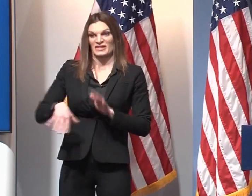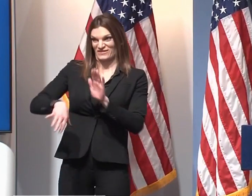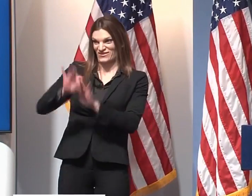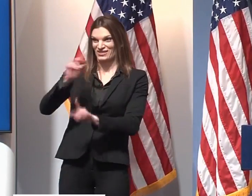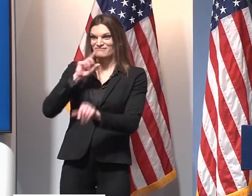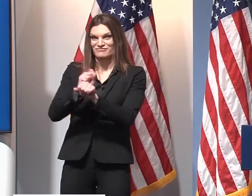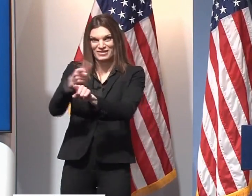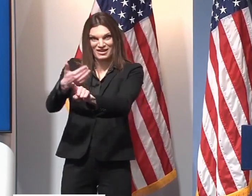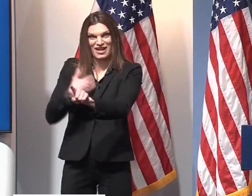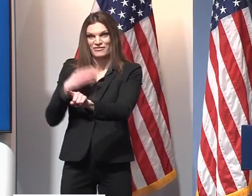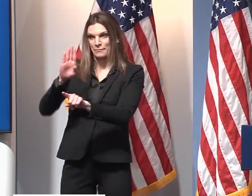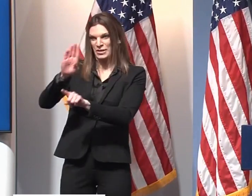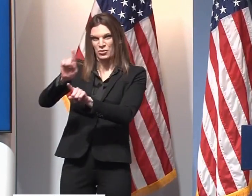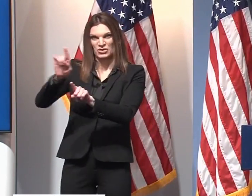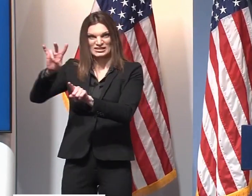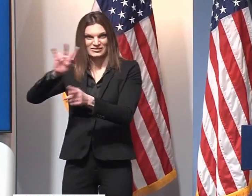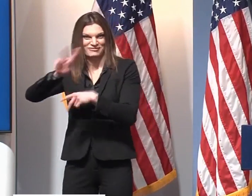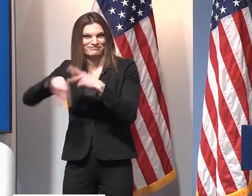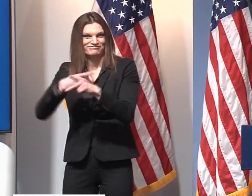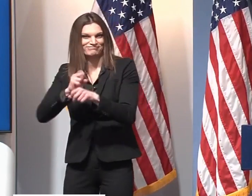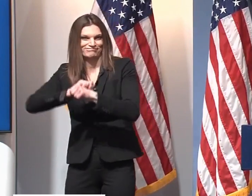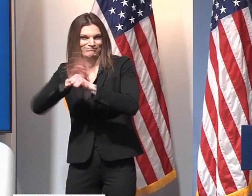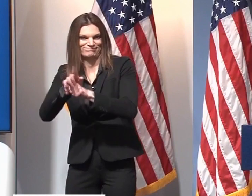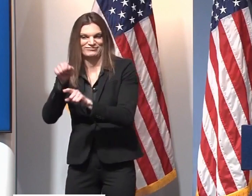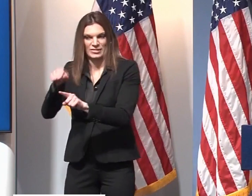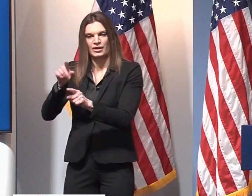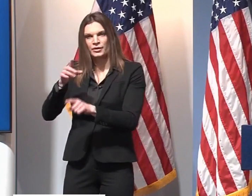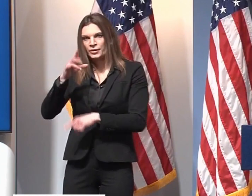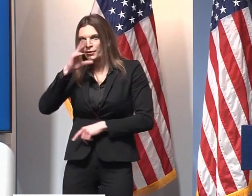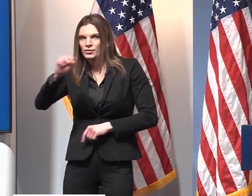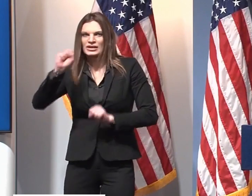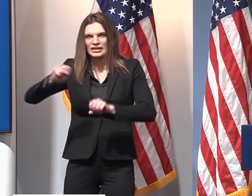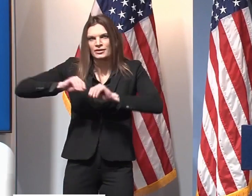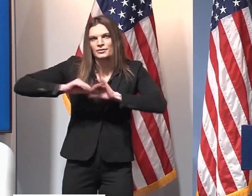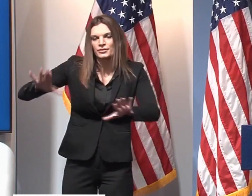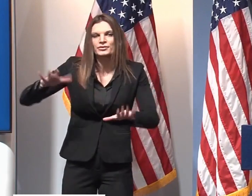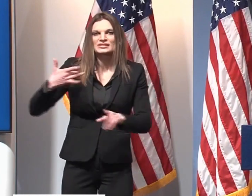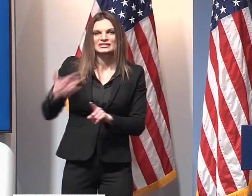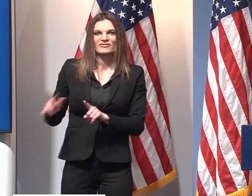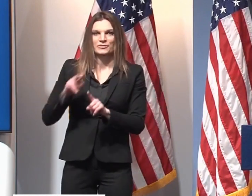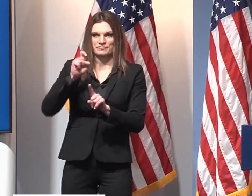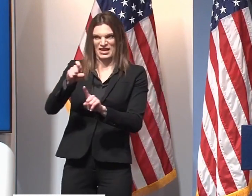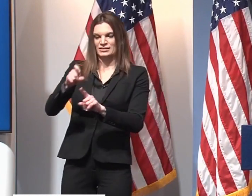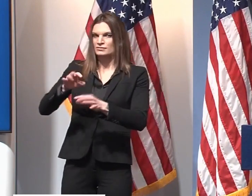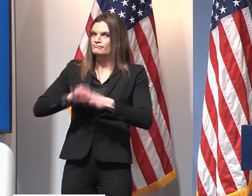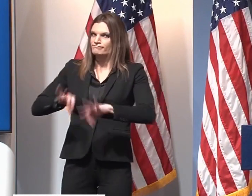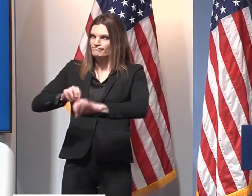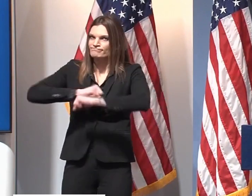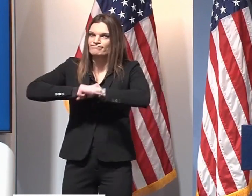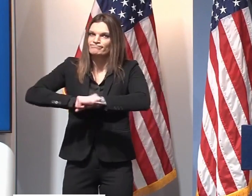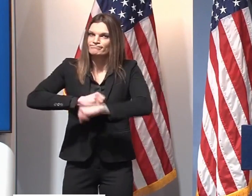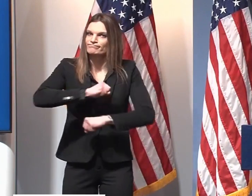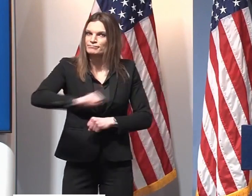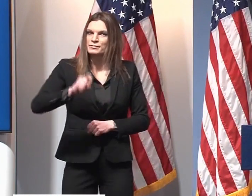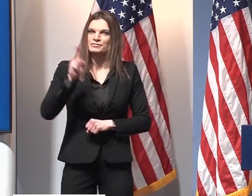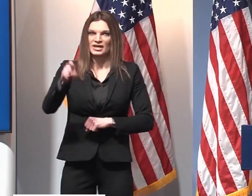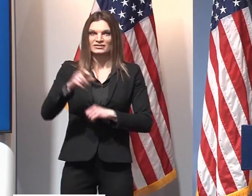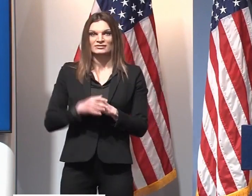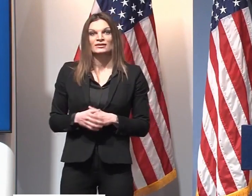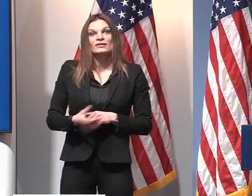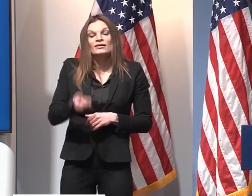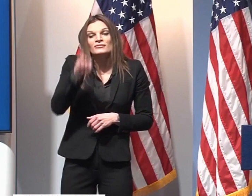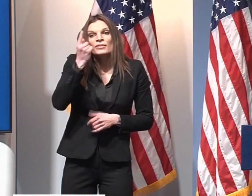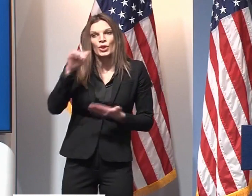spread as much as possible. Everyone has a role to play in slowing the spread of this new variant, as there